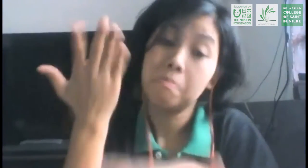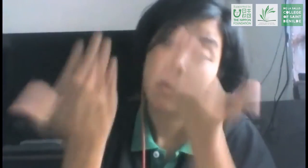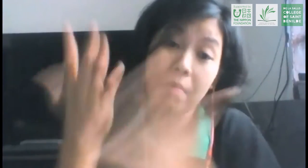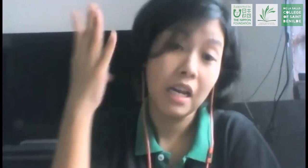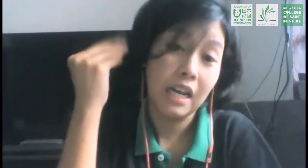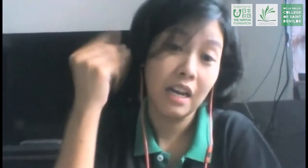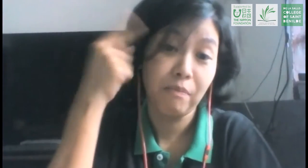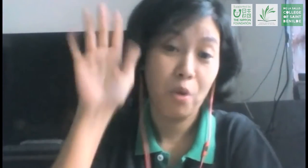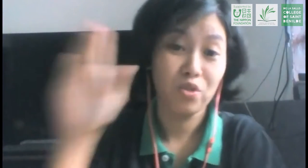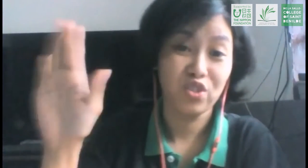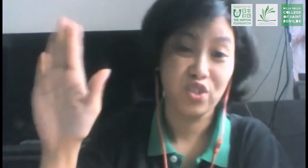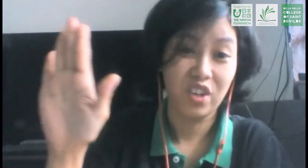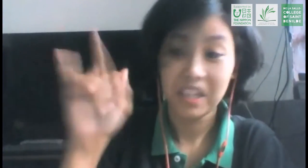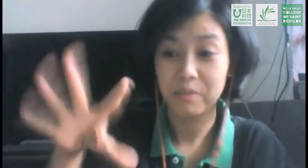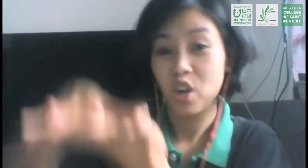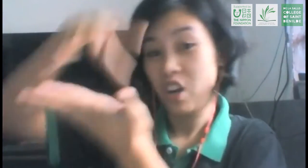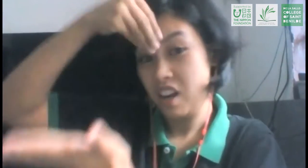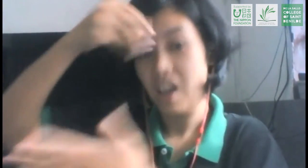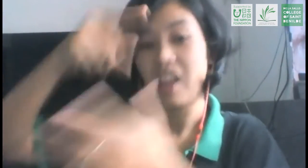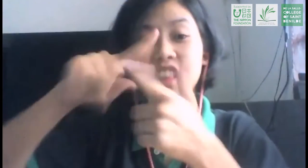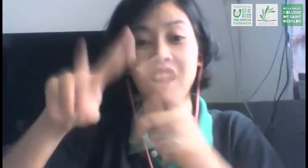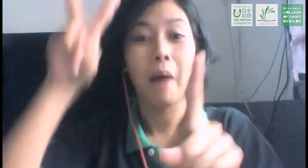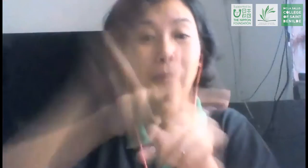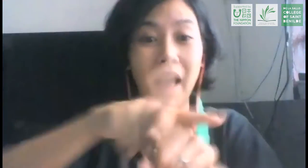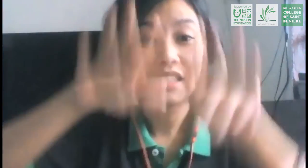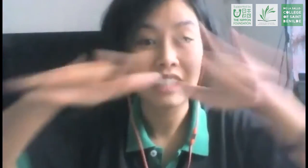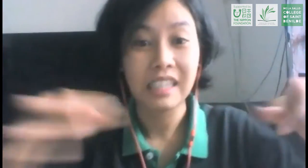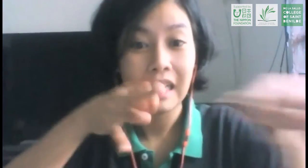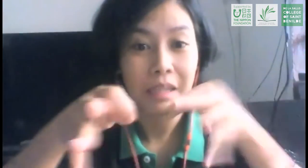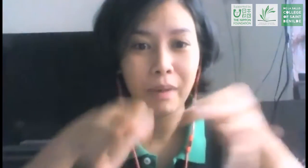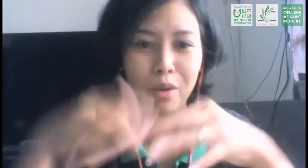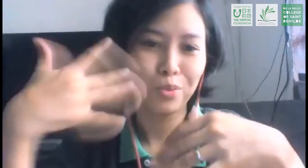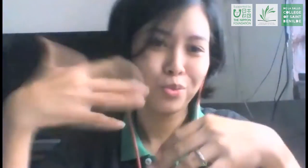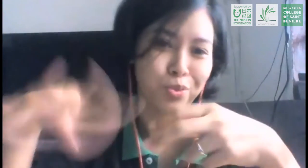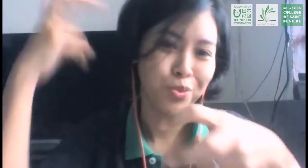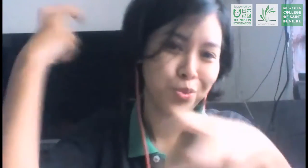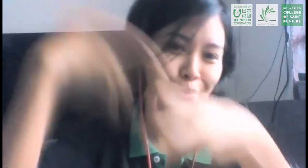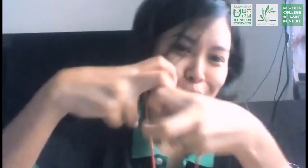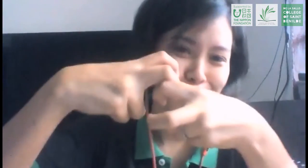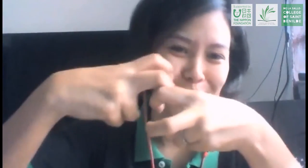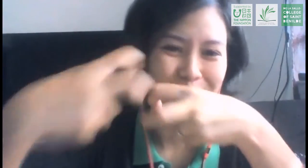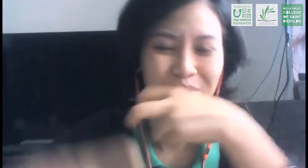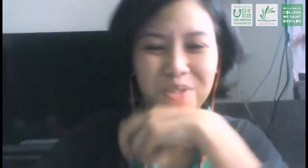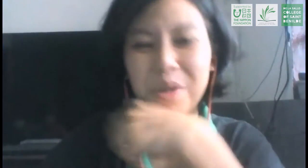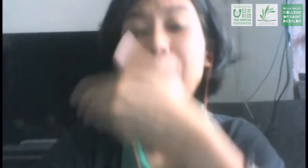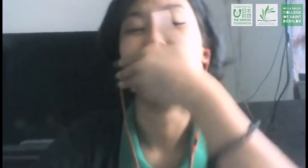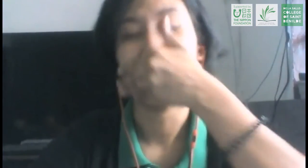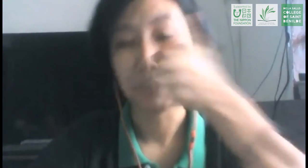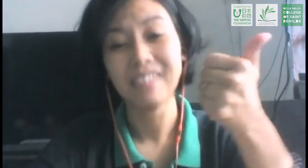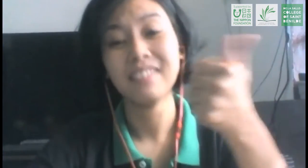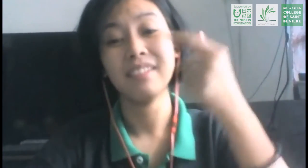would find the best way to match your student. I mean, I'm not sure how hearing